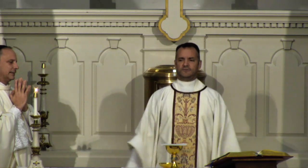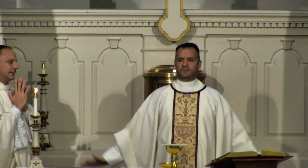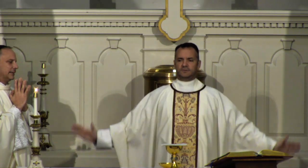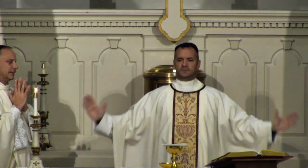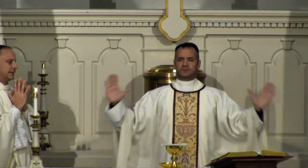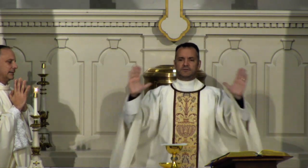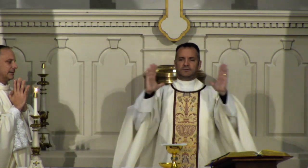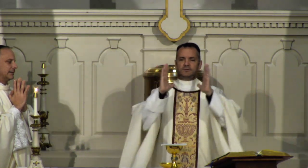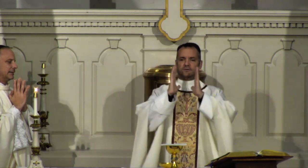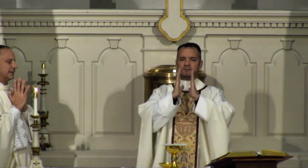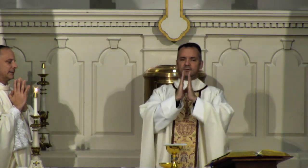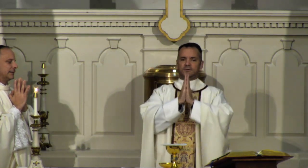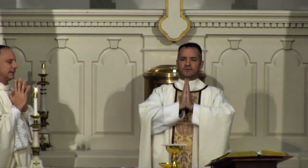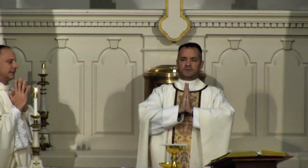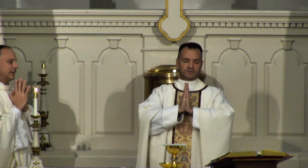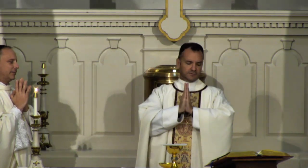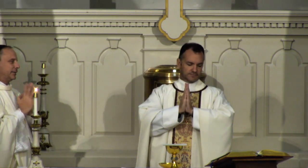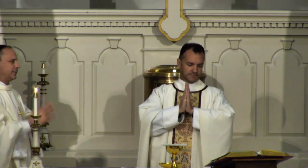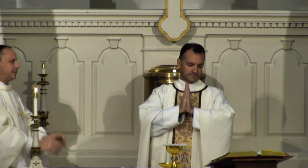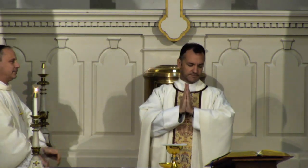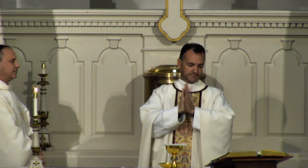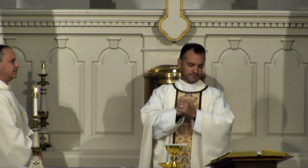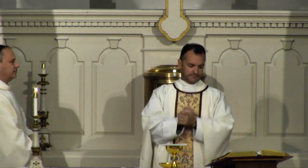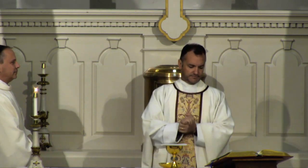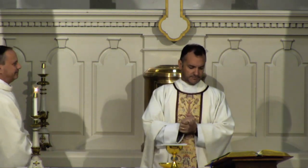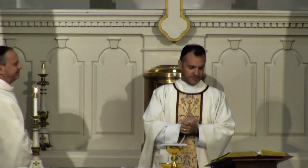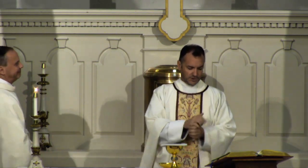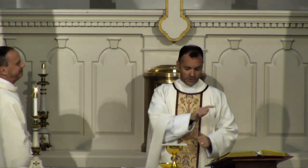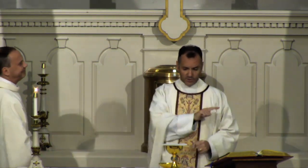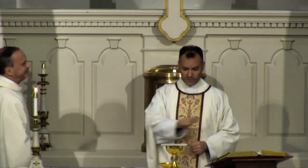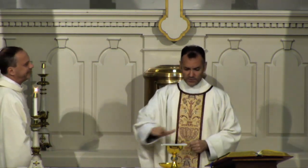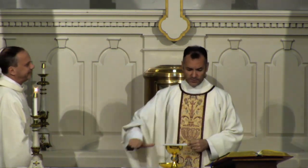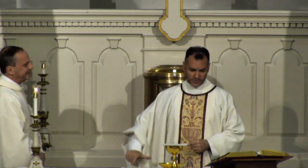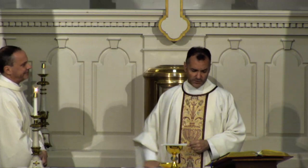and reign forever and ever. Amen.